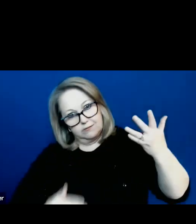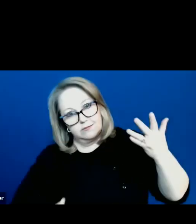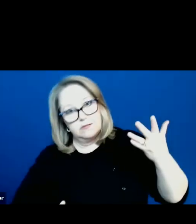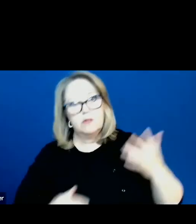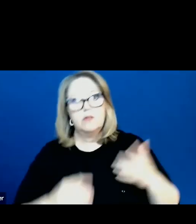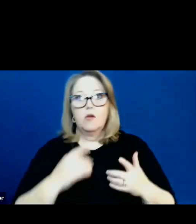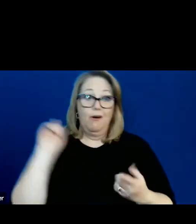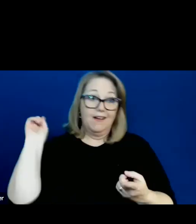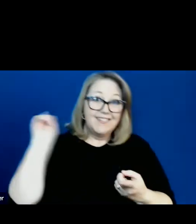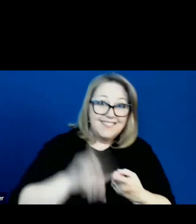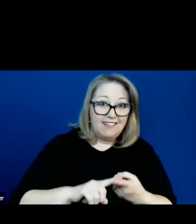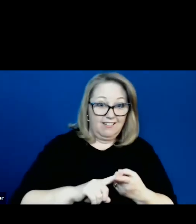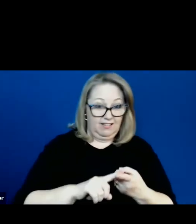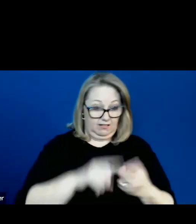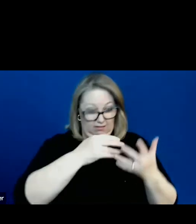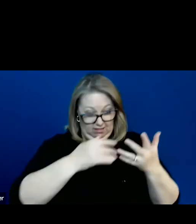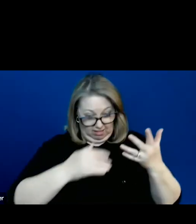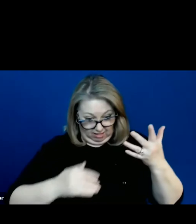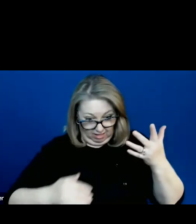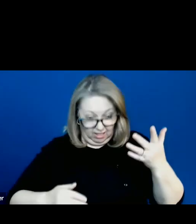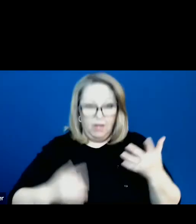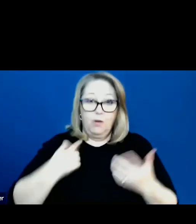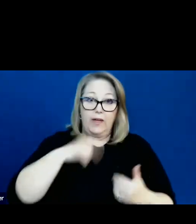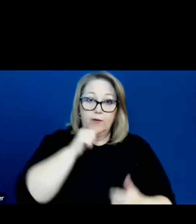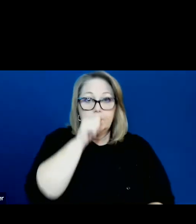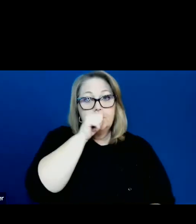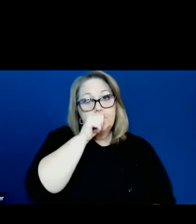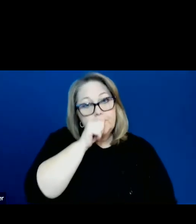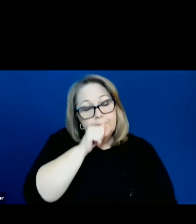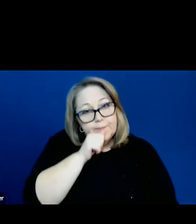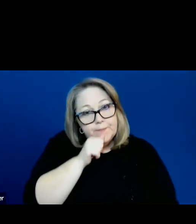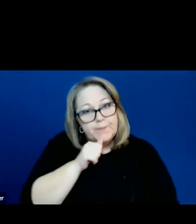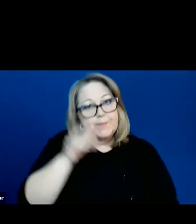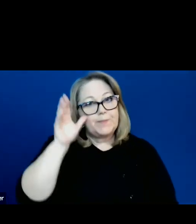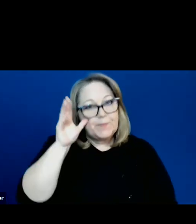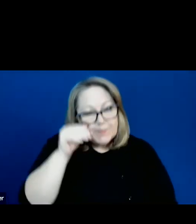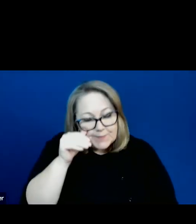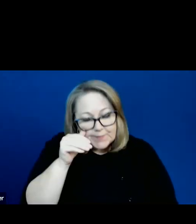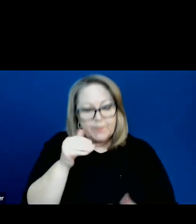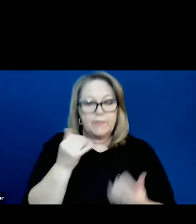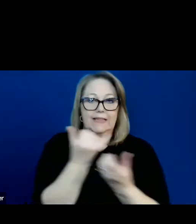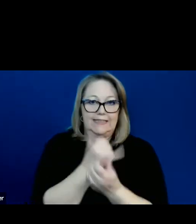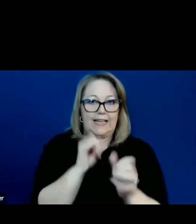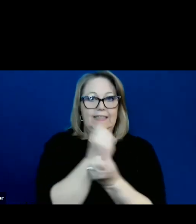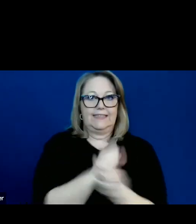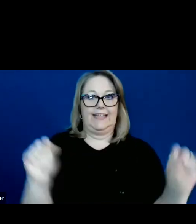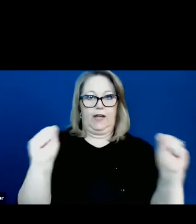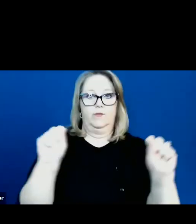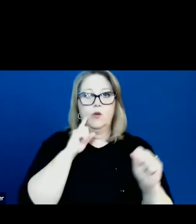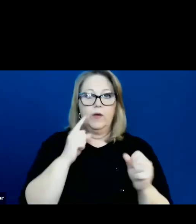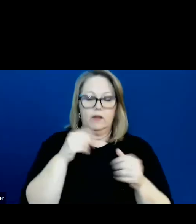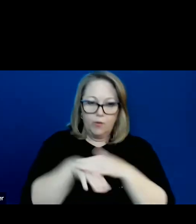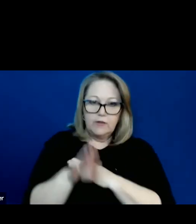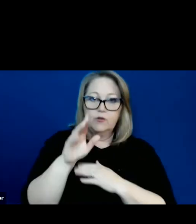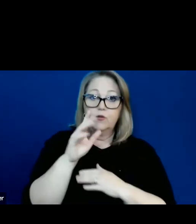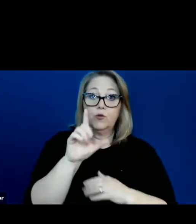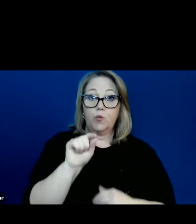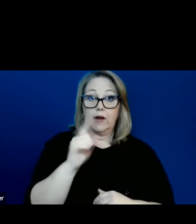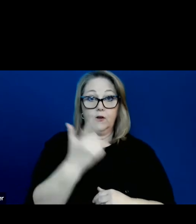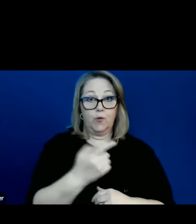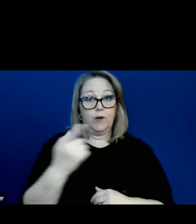This is the way we come back stronger and recover faster in 2021. It's not